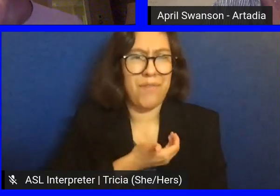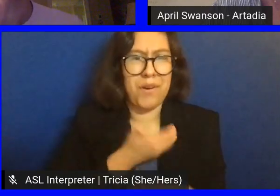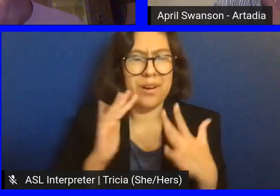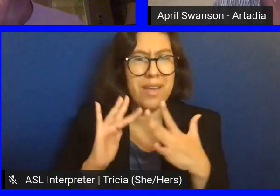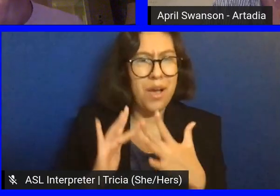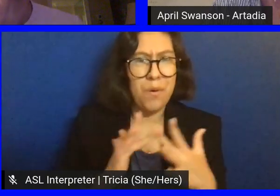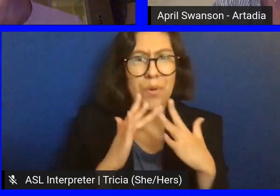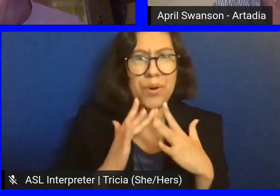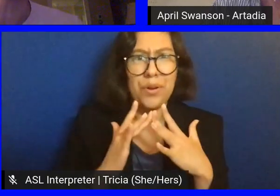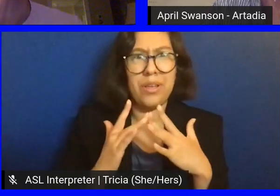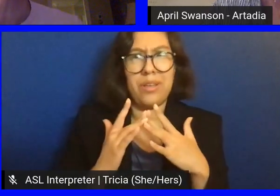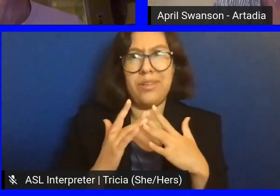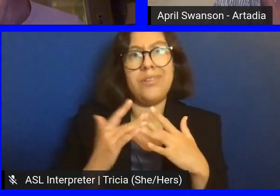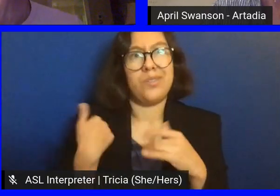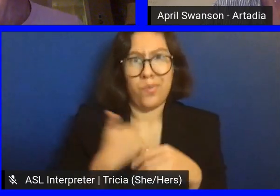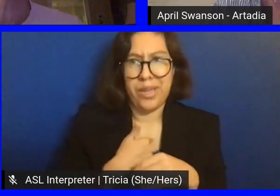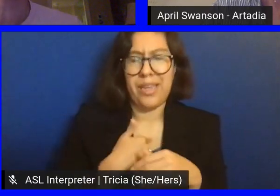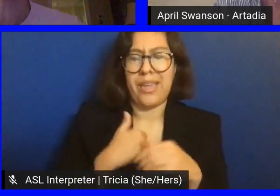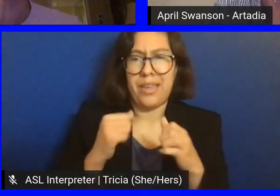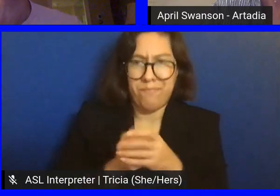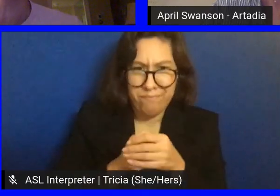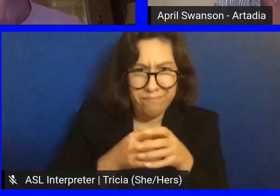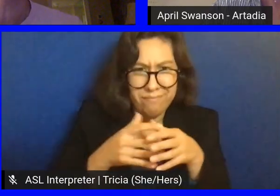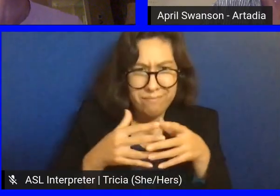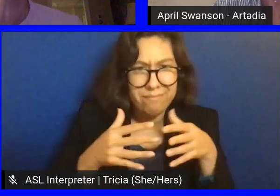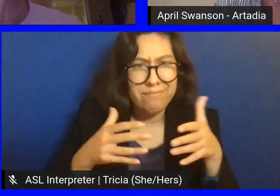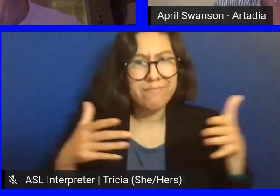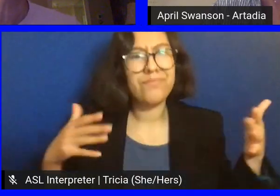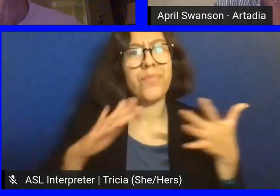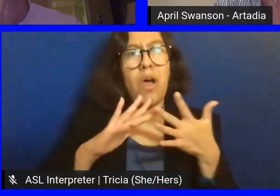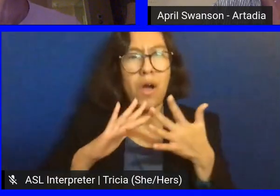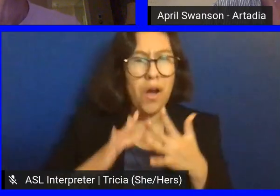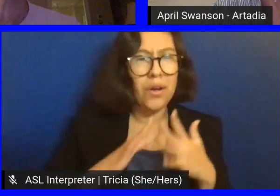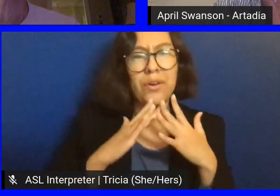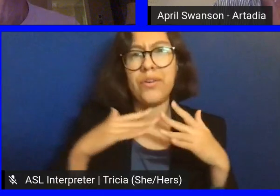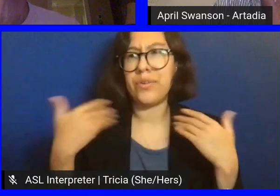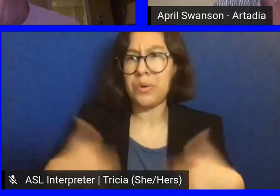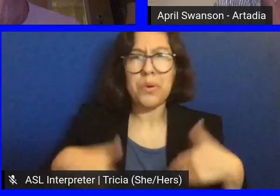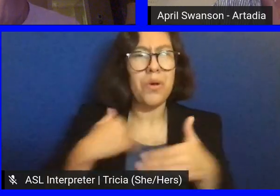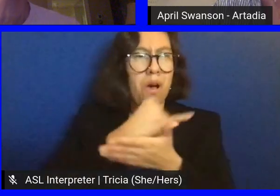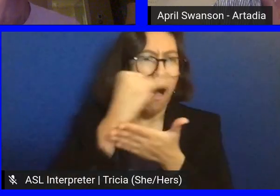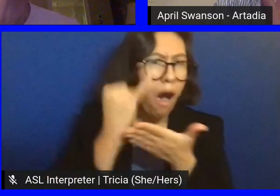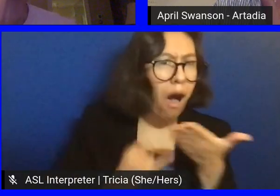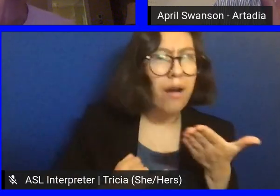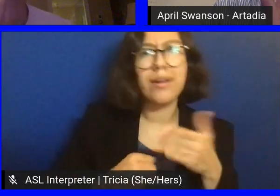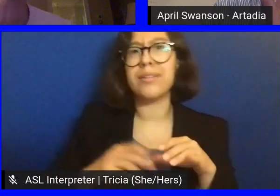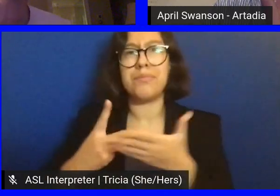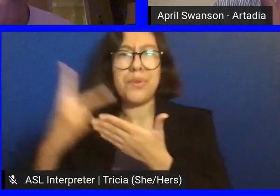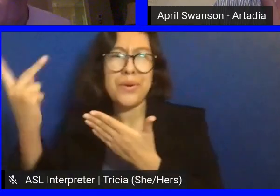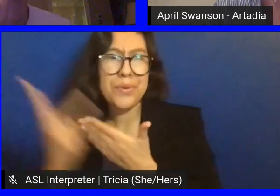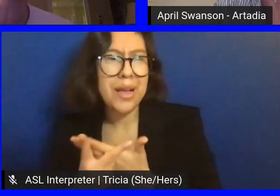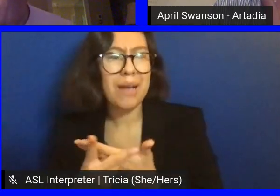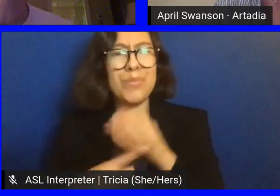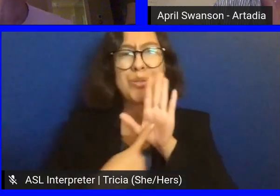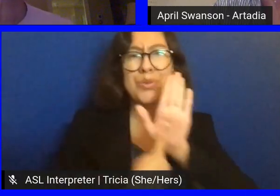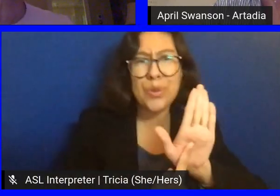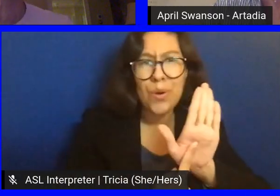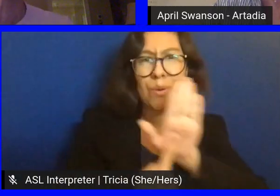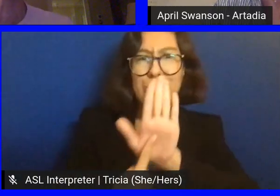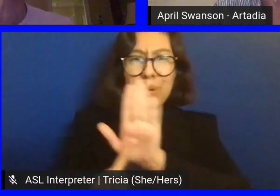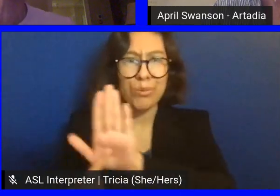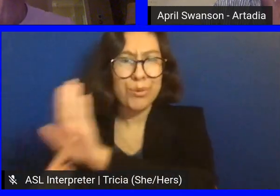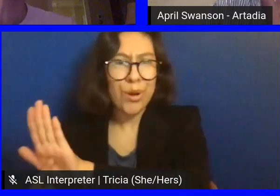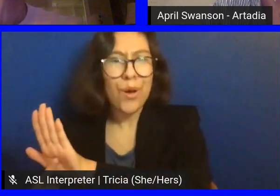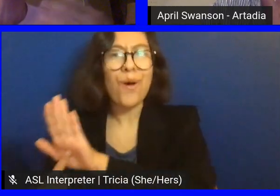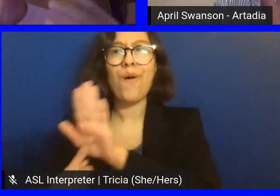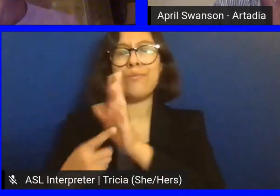what we built over time, is this network of artists and institutions. And this was a kind of showcase of the best of our network, talking to